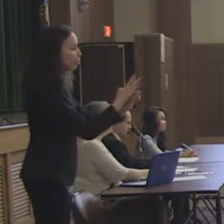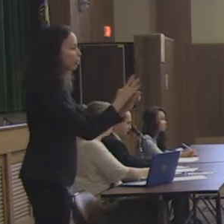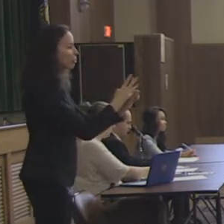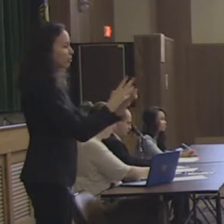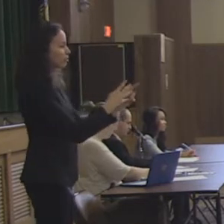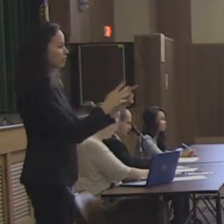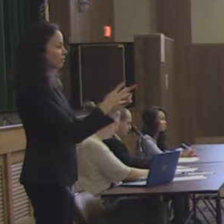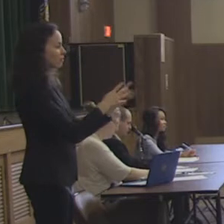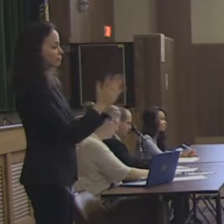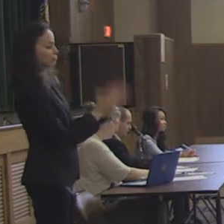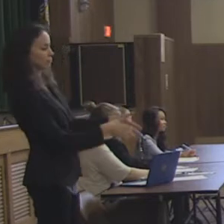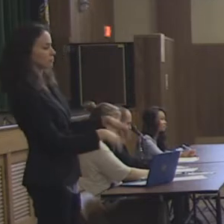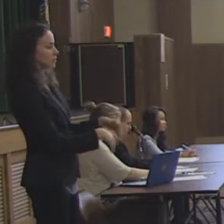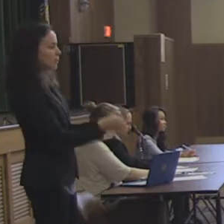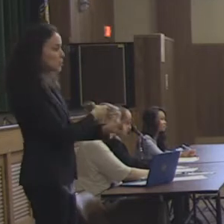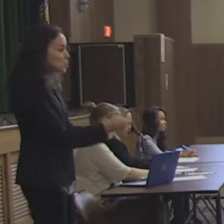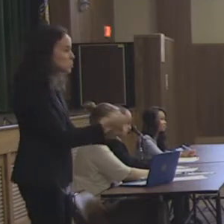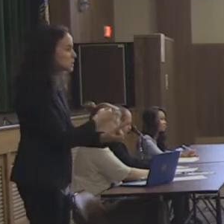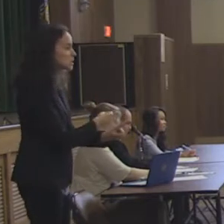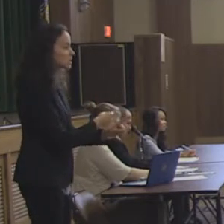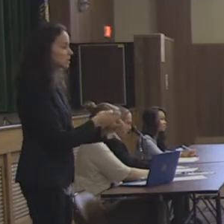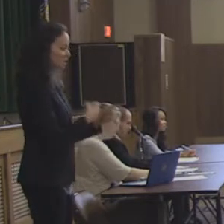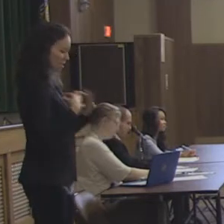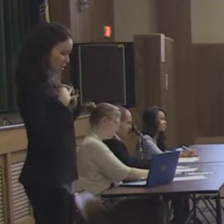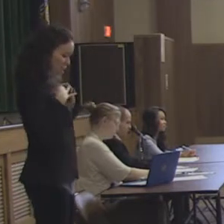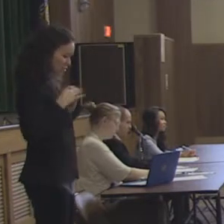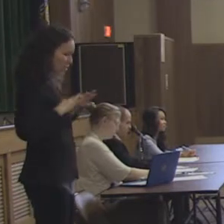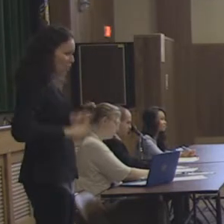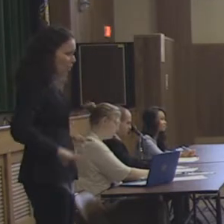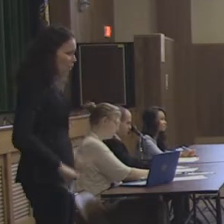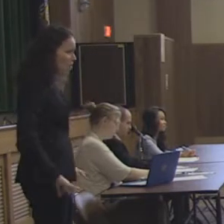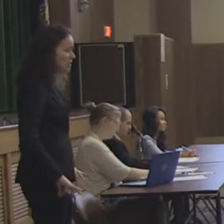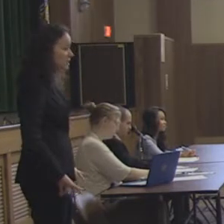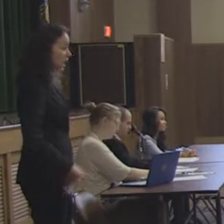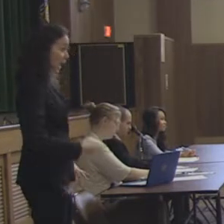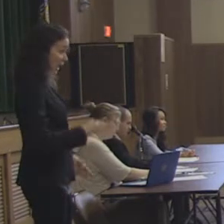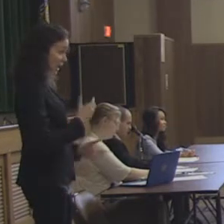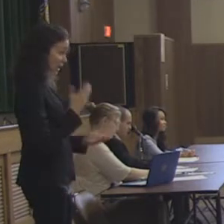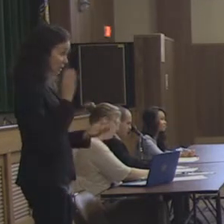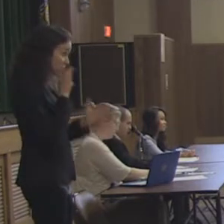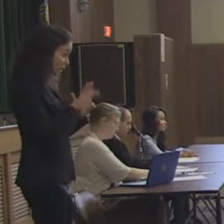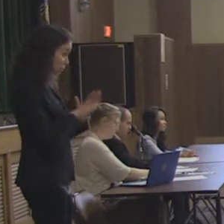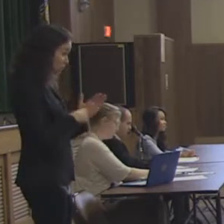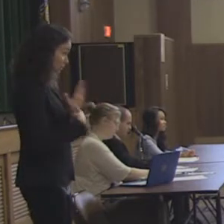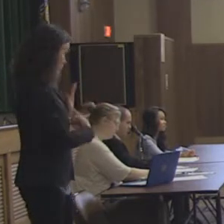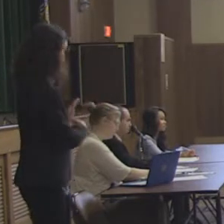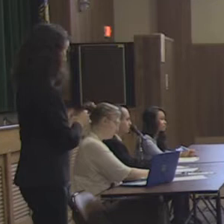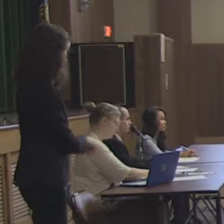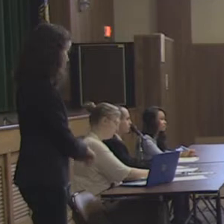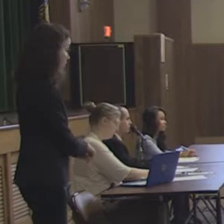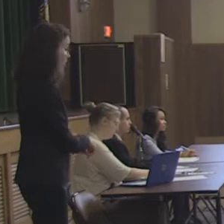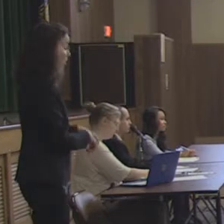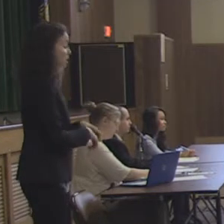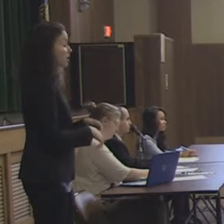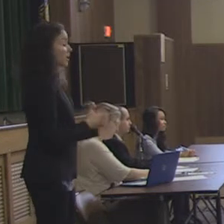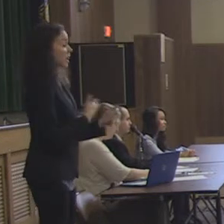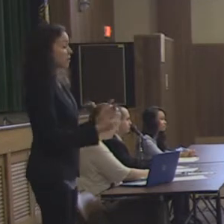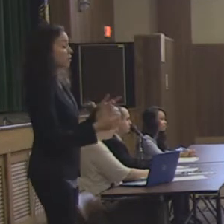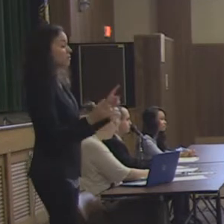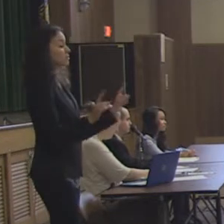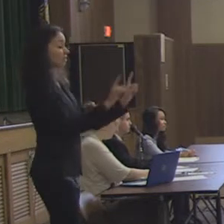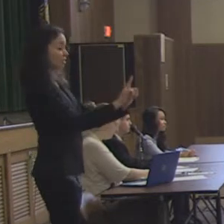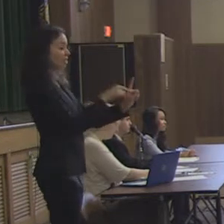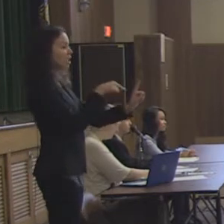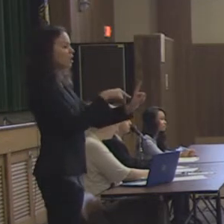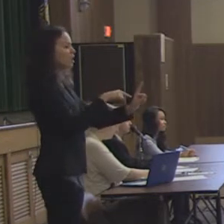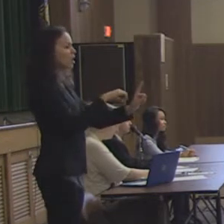of pictures. I didn't bring the pictures, but I can show them to you if you would like. While he was there, he was